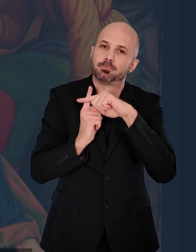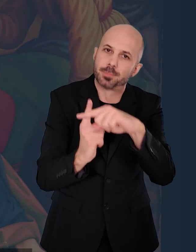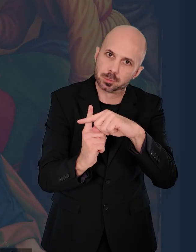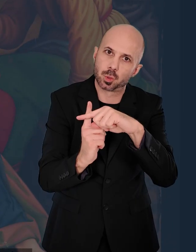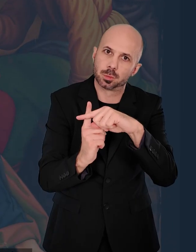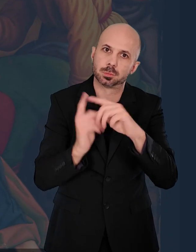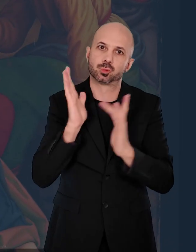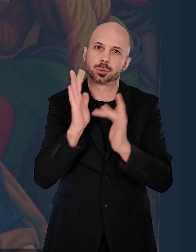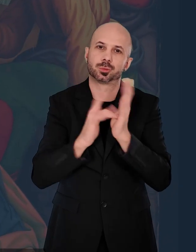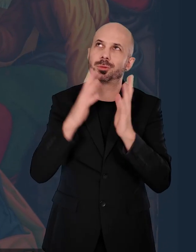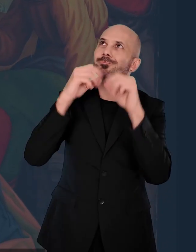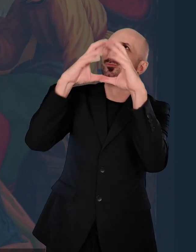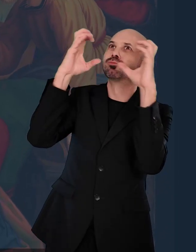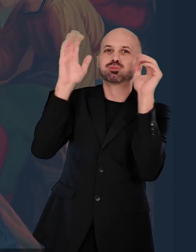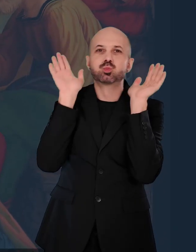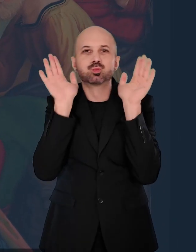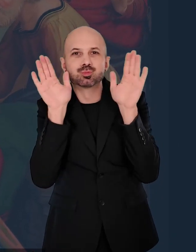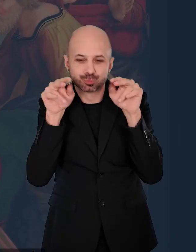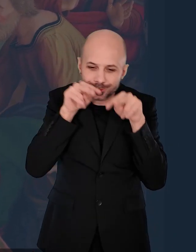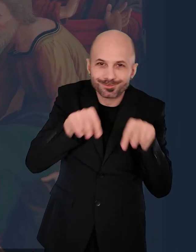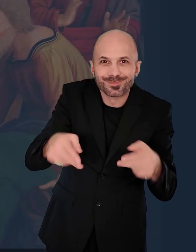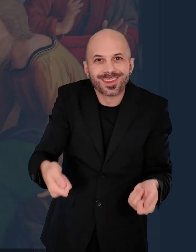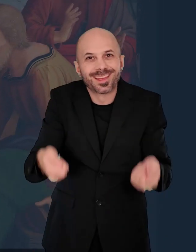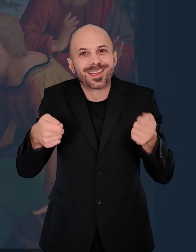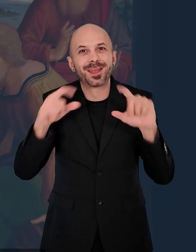of Christ. Above, a cloud